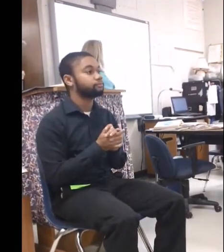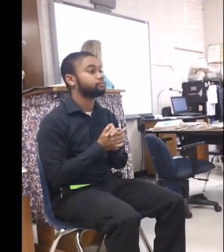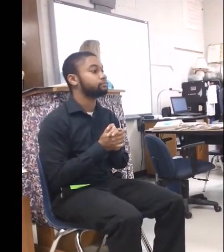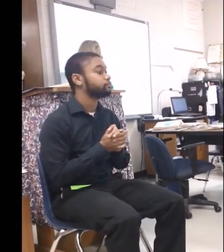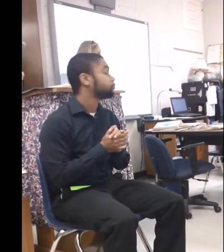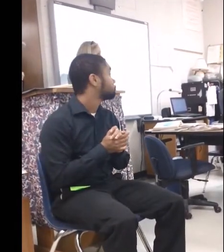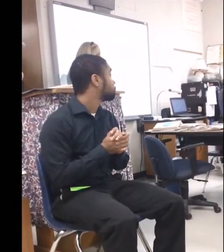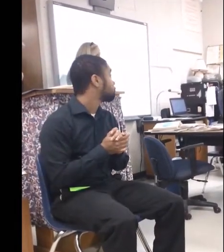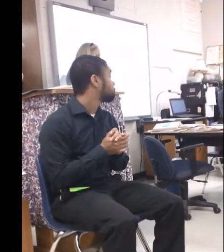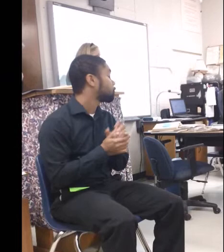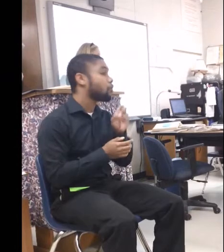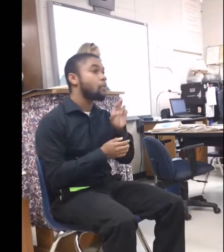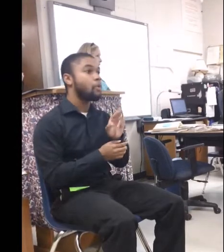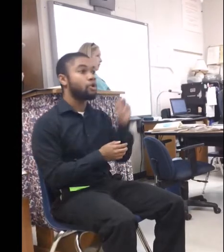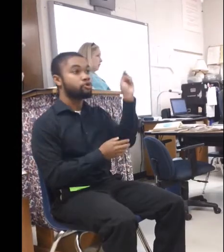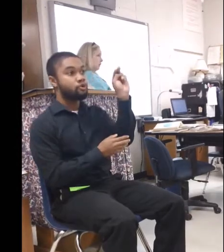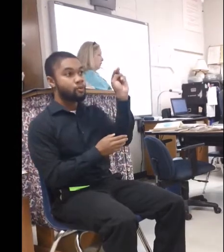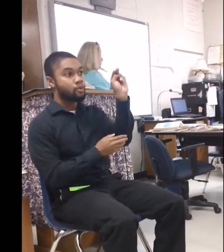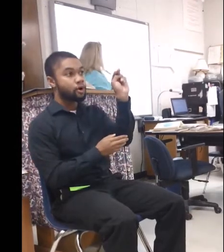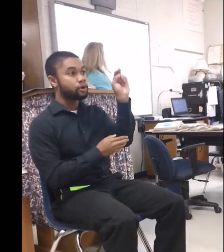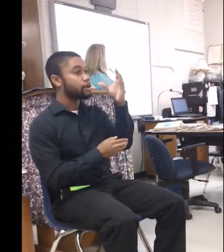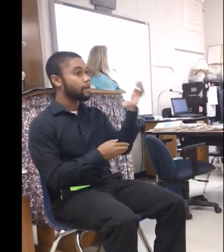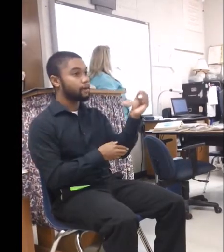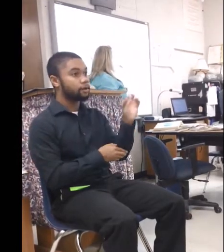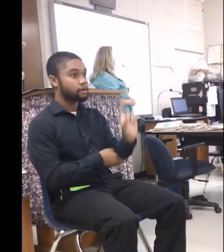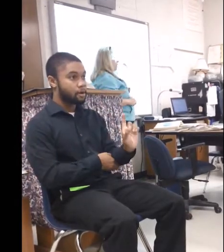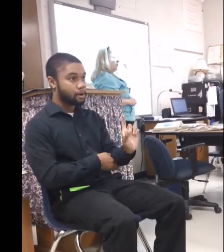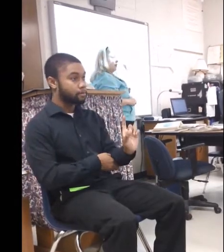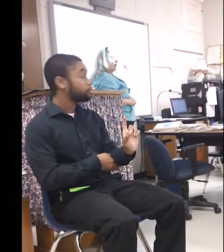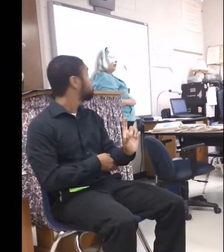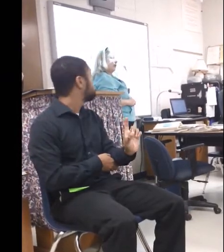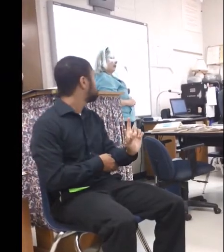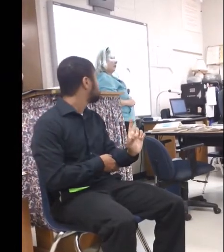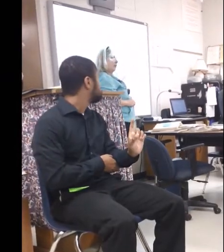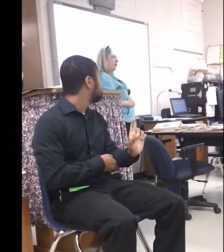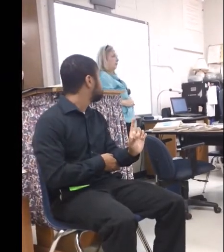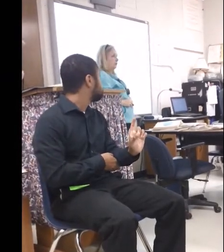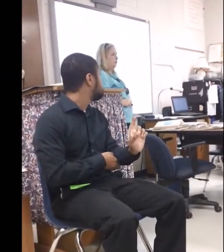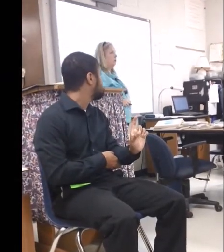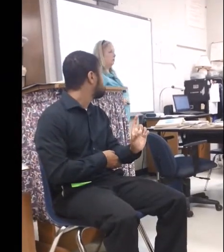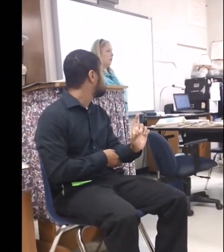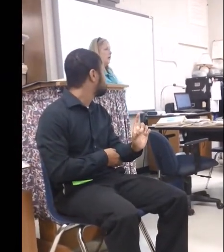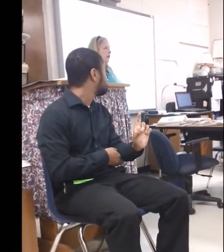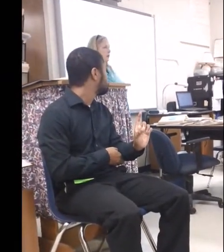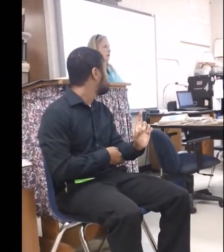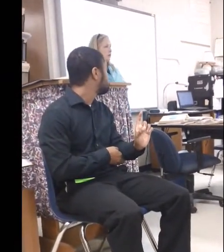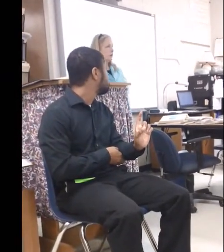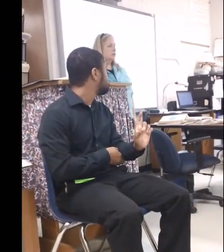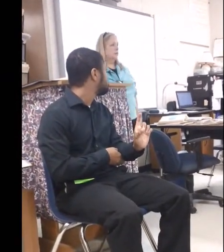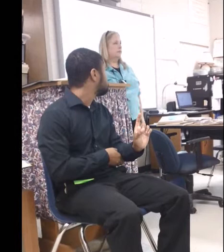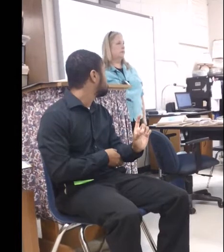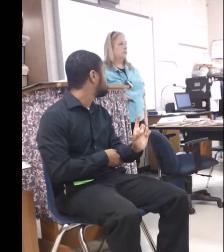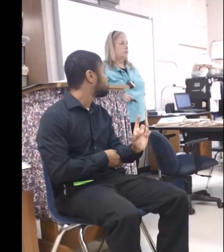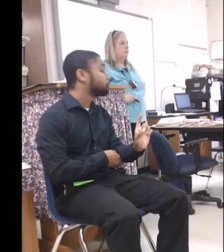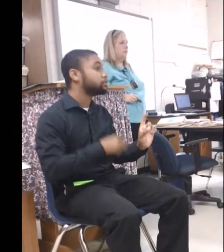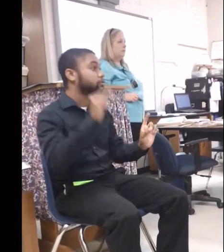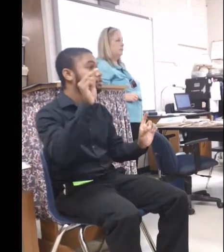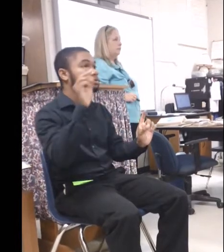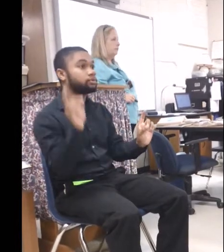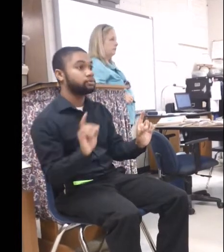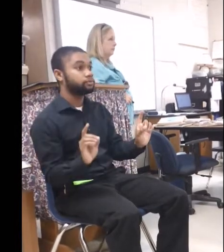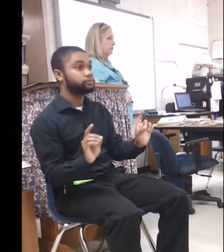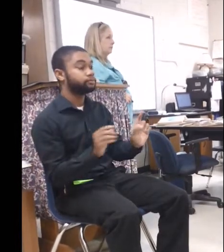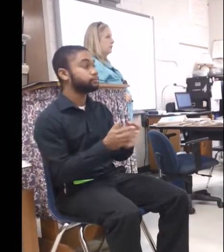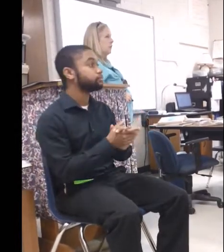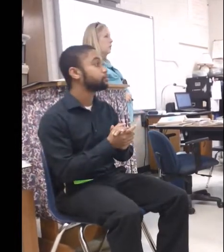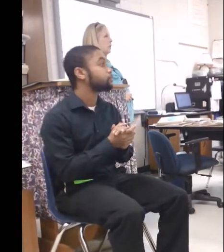Or you can do the numerator and denominator here, or the numerator and denominator there. Okay? Oh, that's why you saying